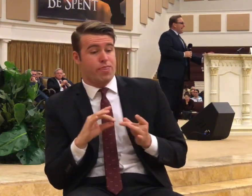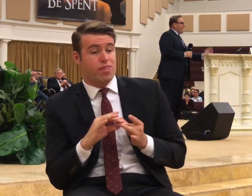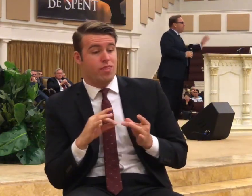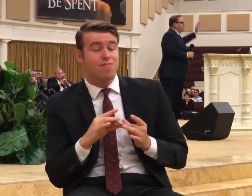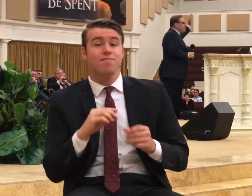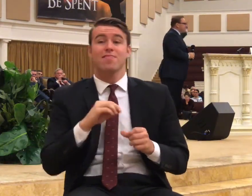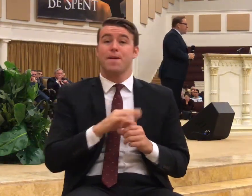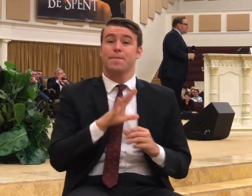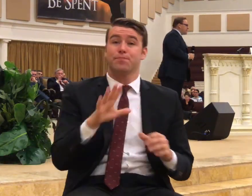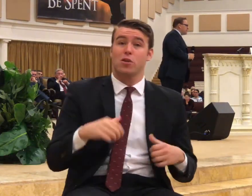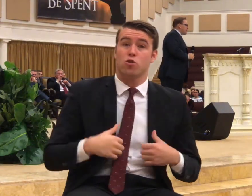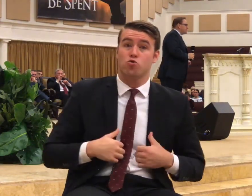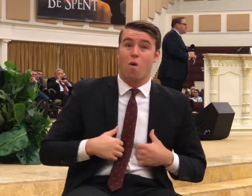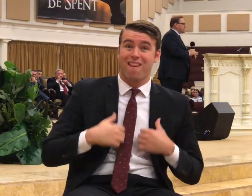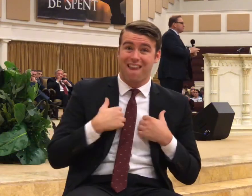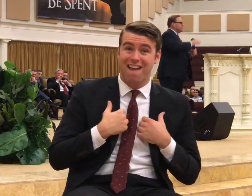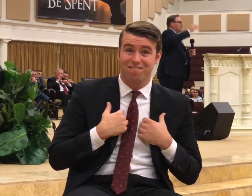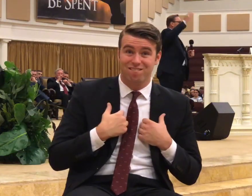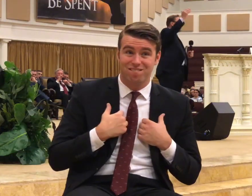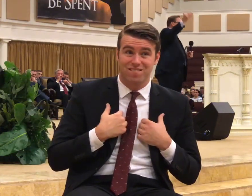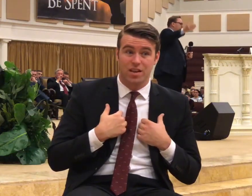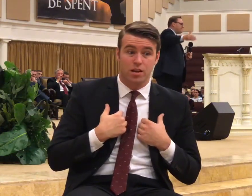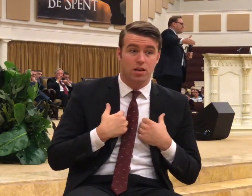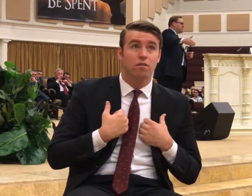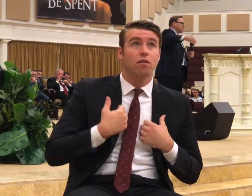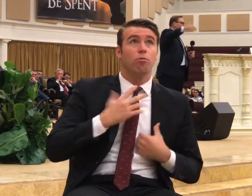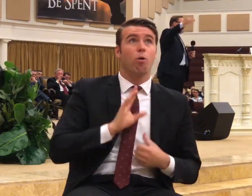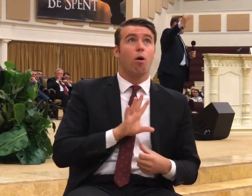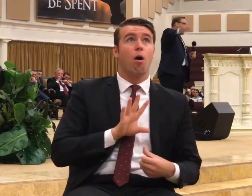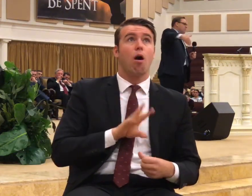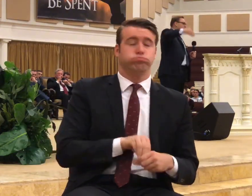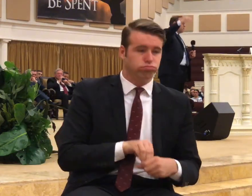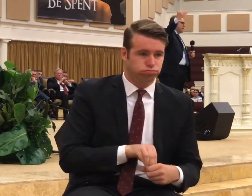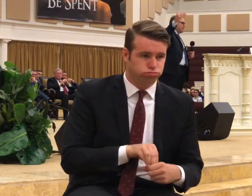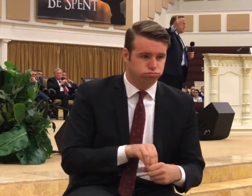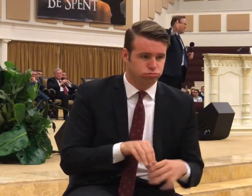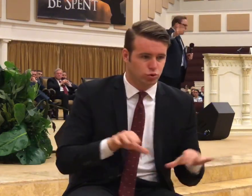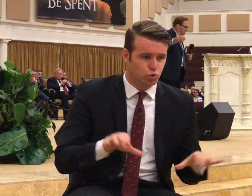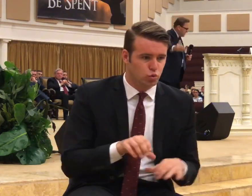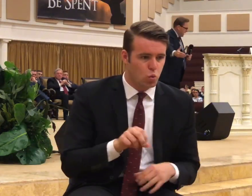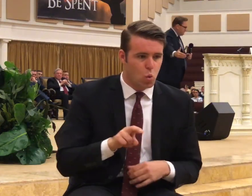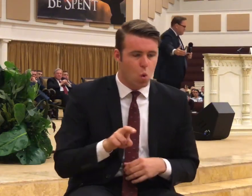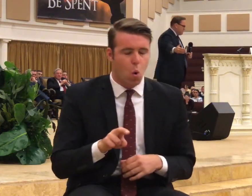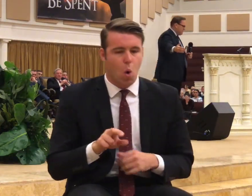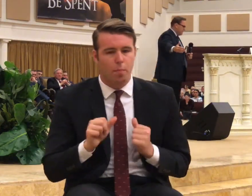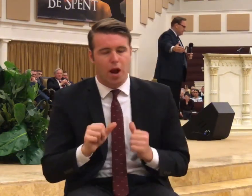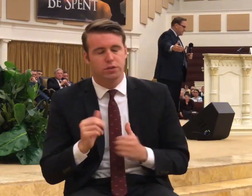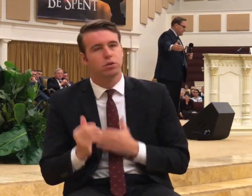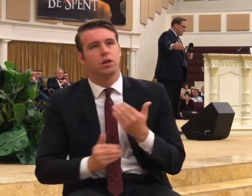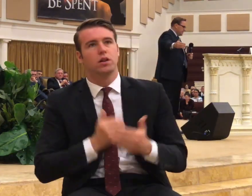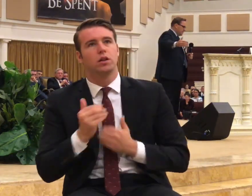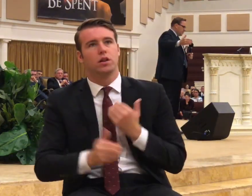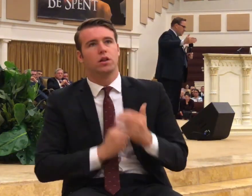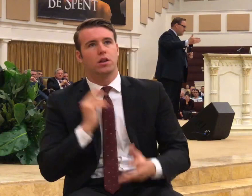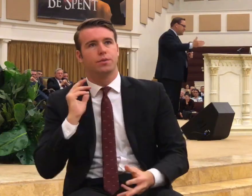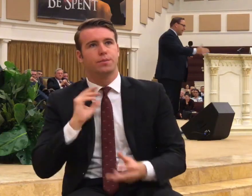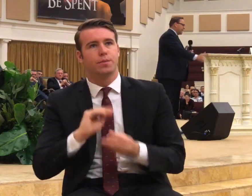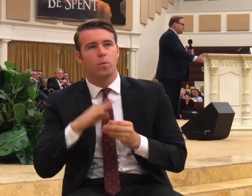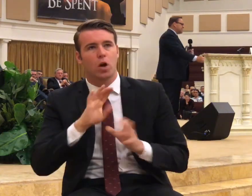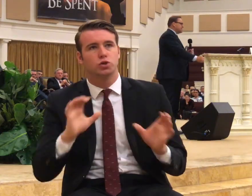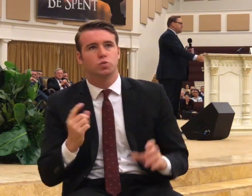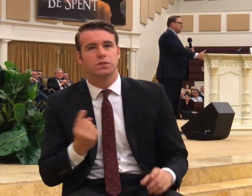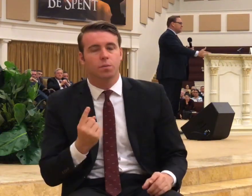in your life, the sovereign interruptions are the providential outworking of time. There are going